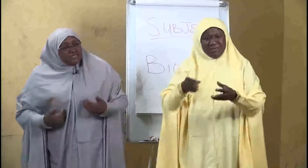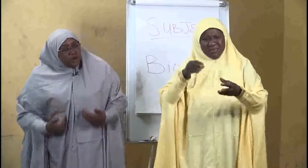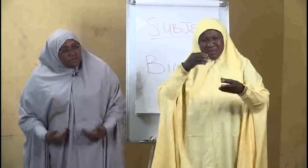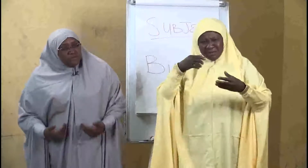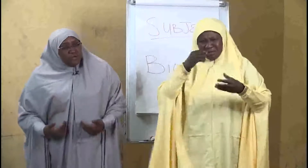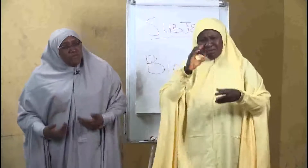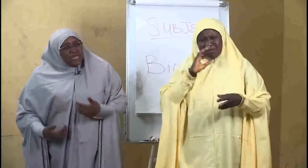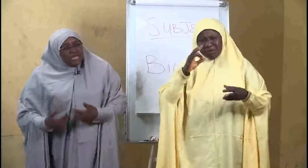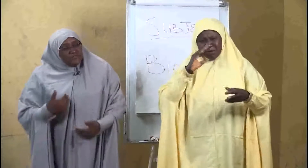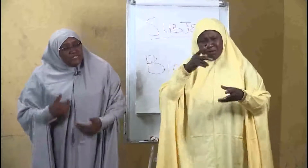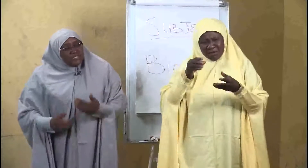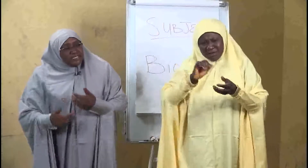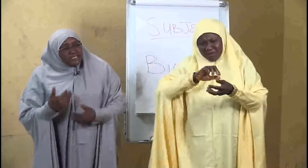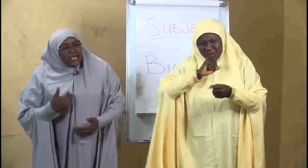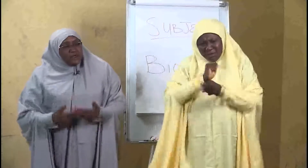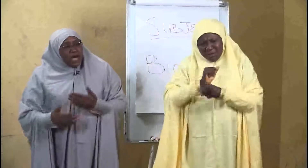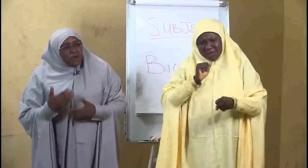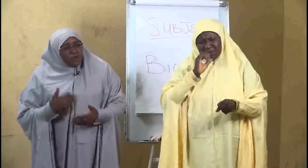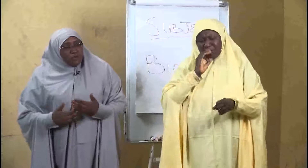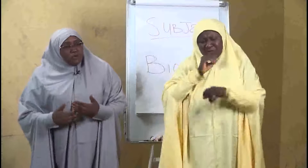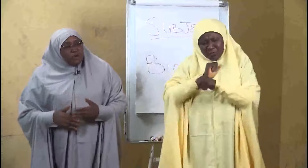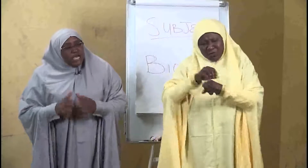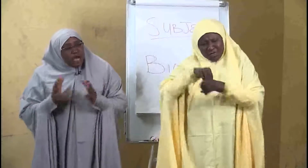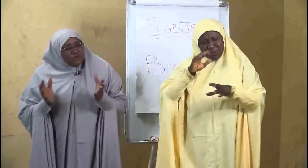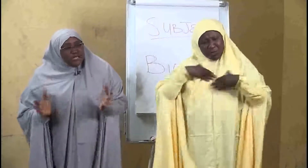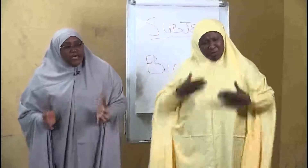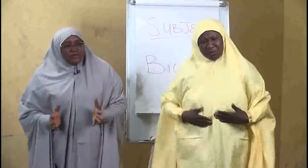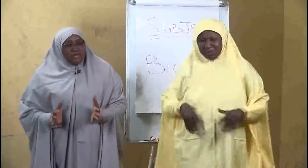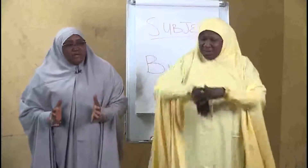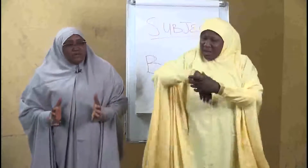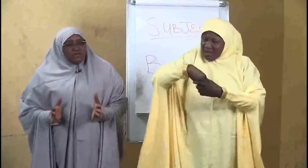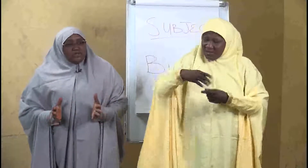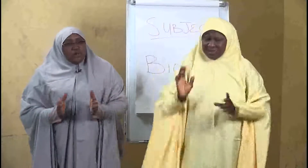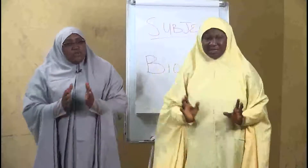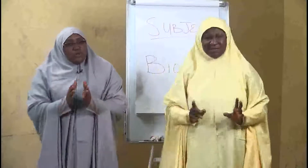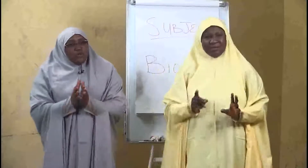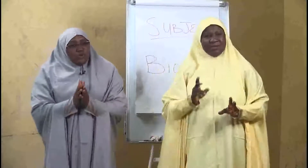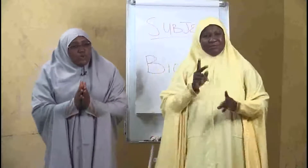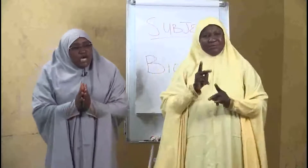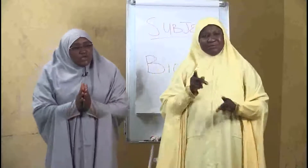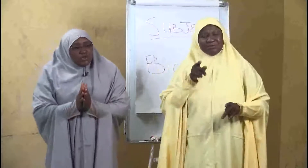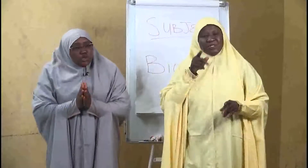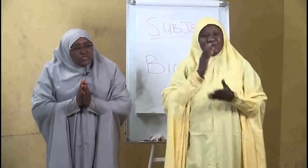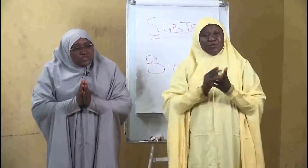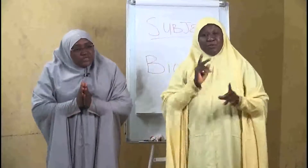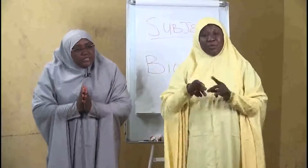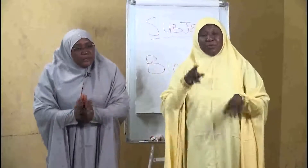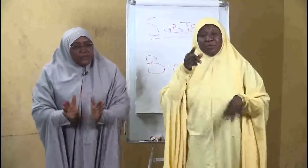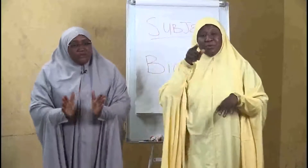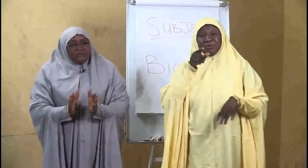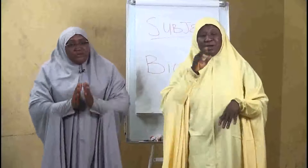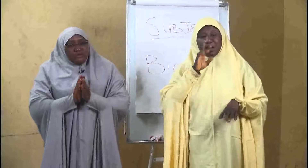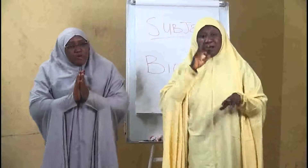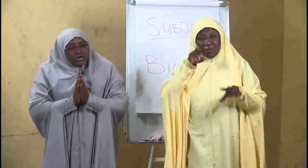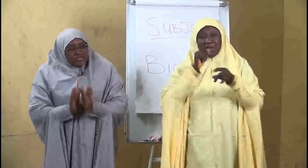is on. Many activities inside you are going on, but outside, some people will look at you just